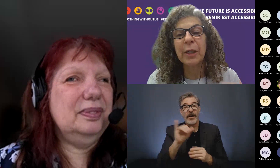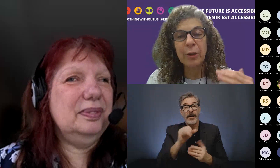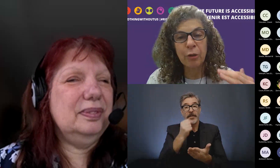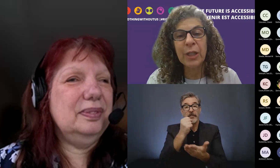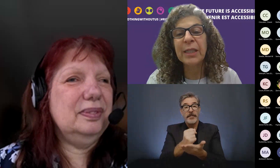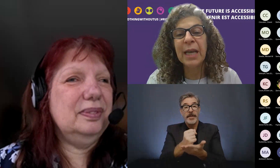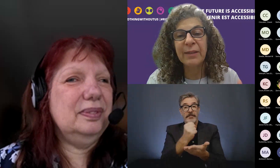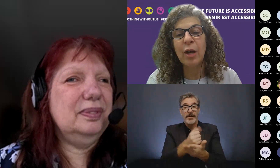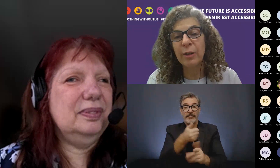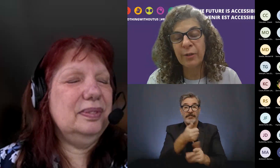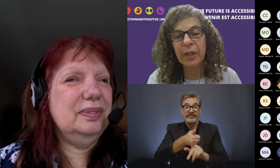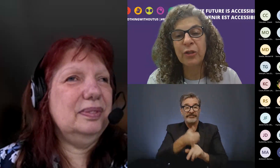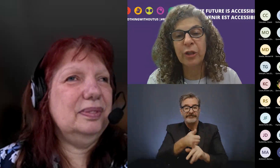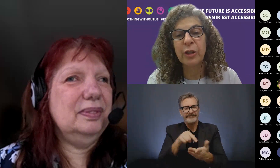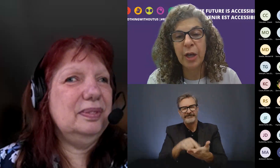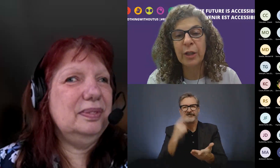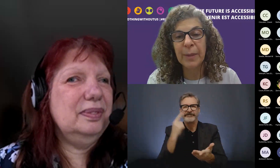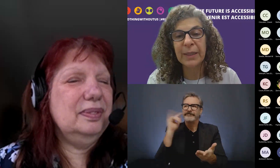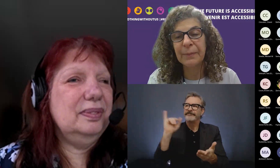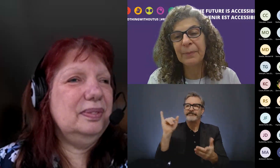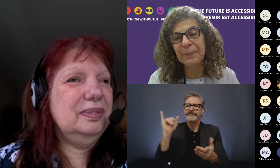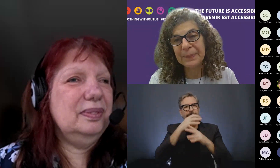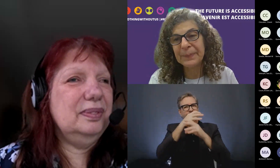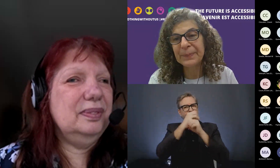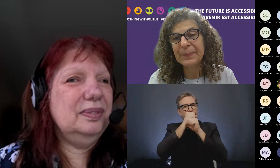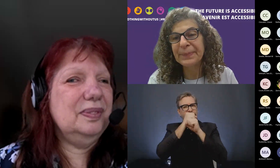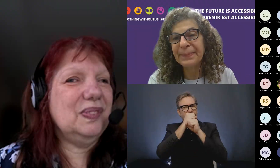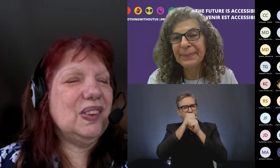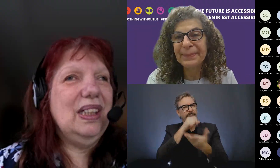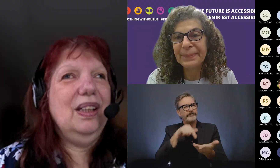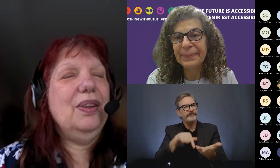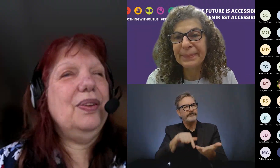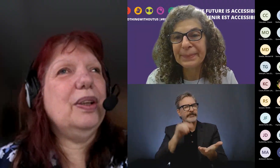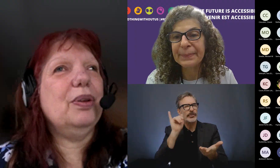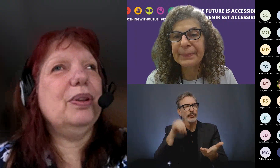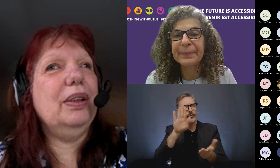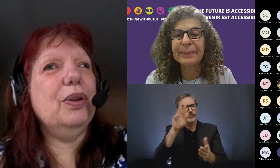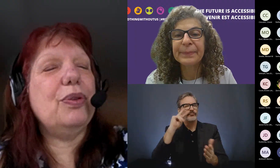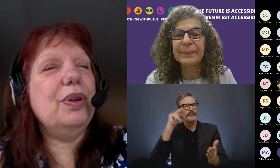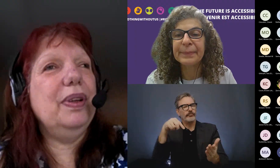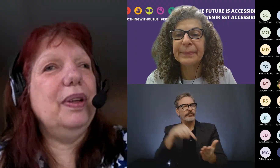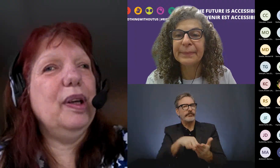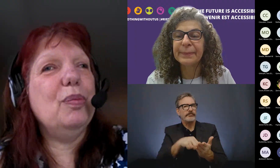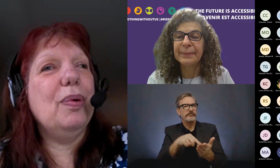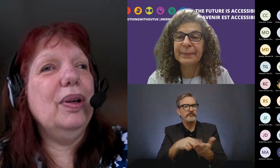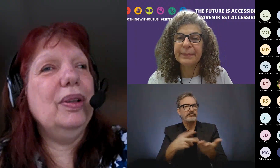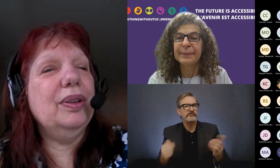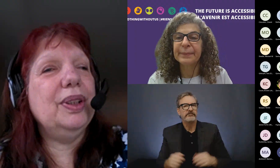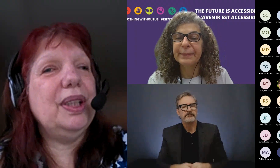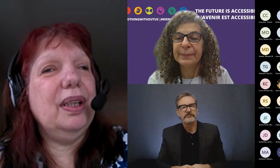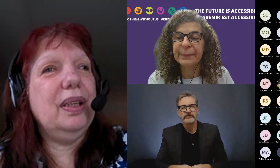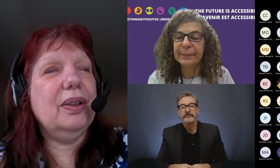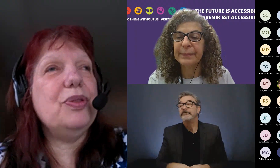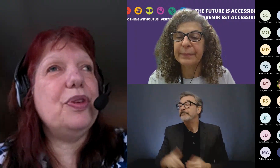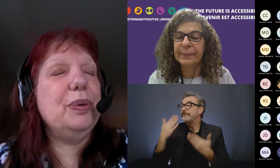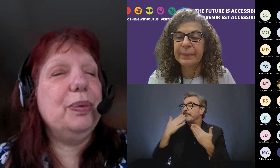B document. Treat it as a confidential document. Thank you, Clara. Those are very